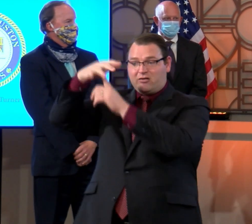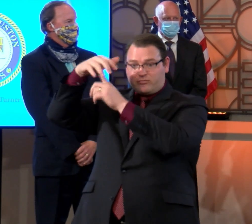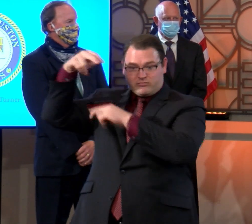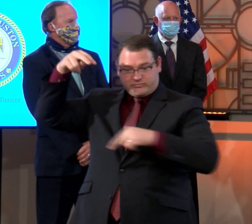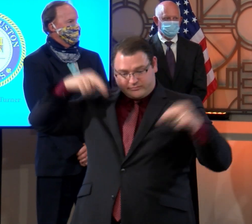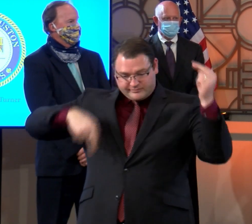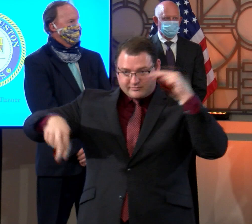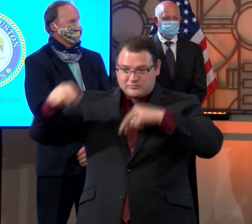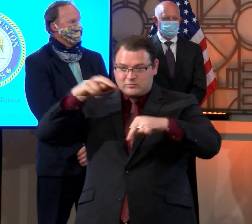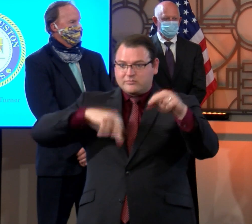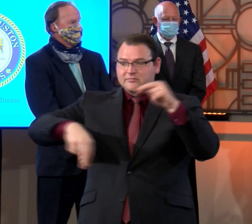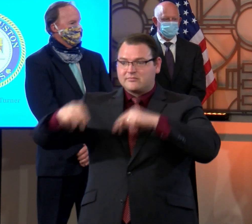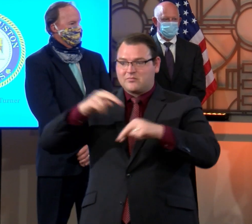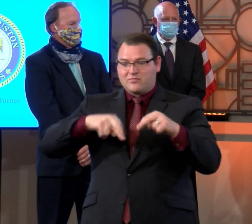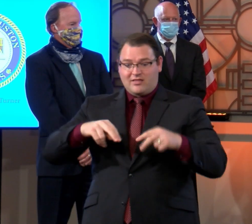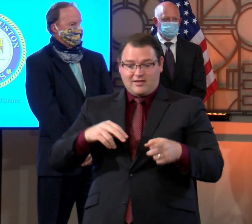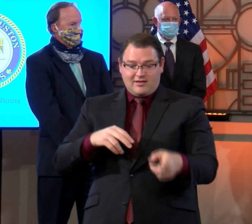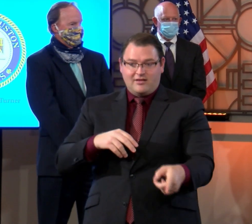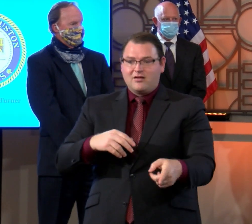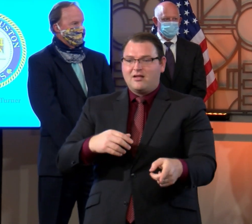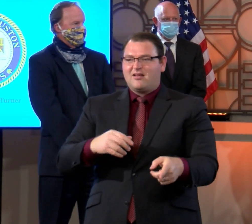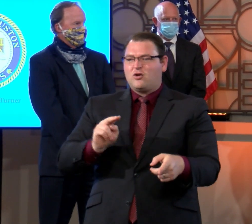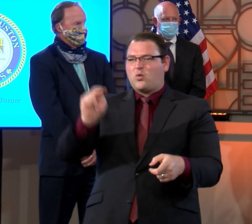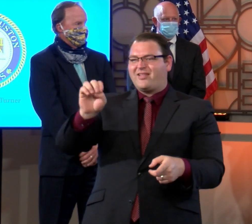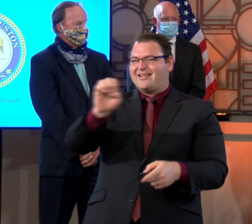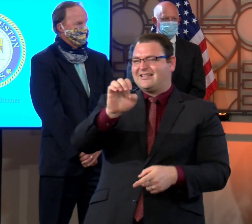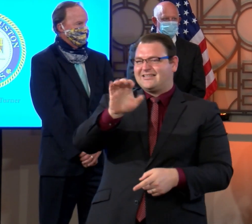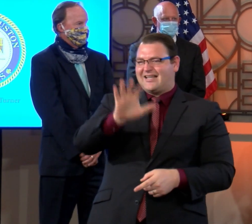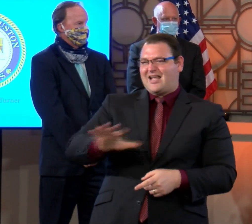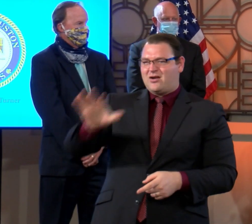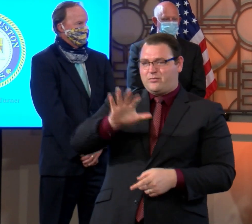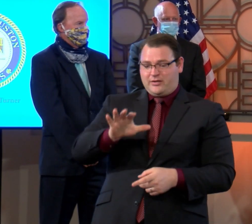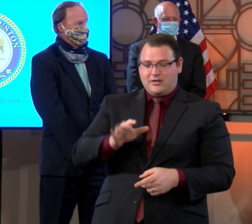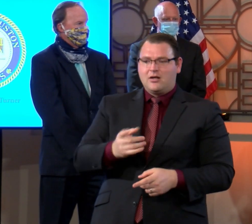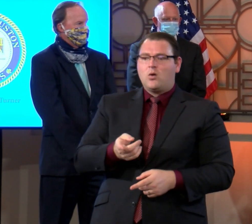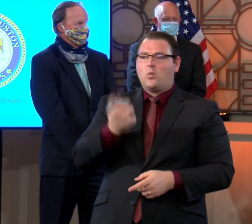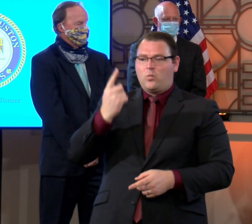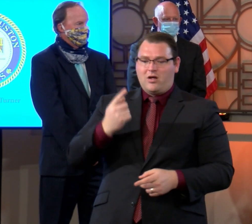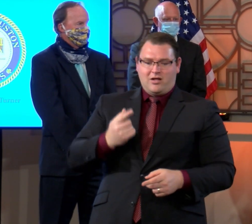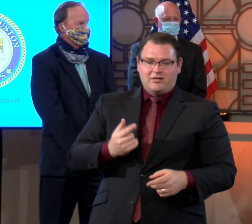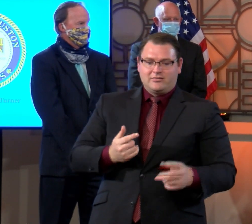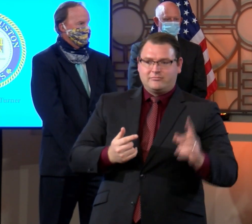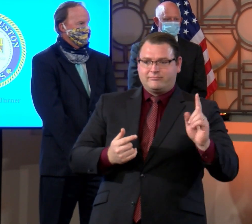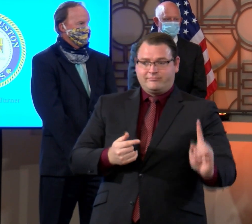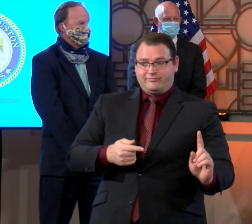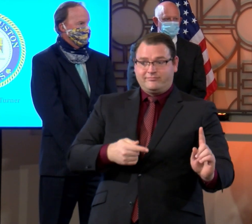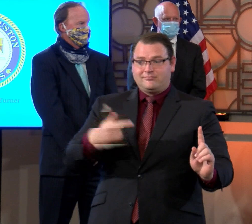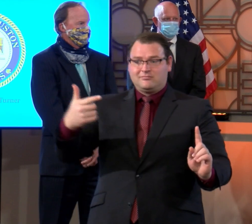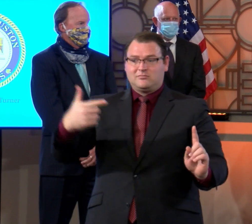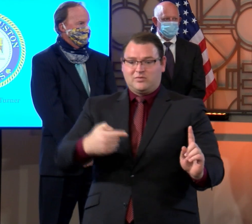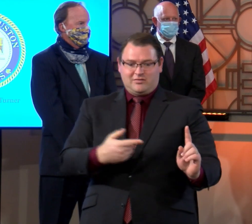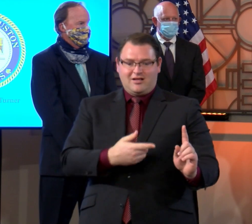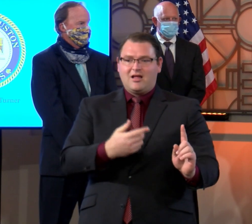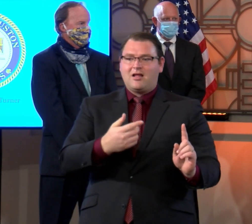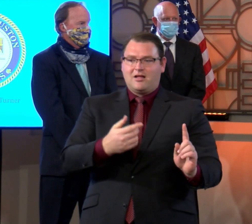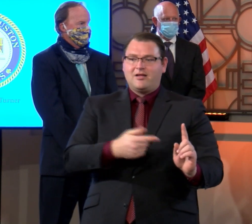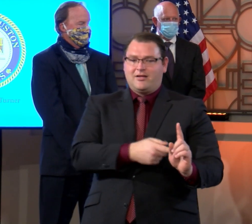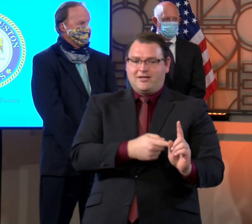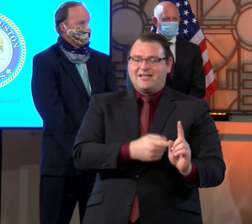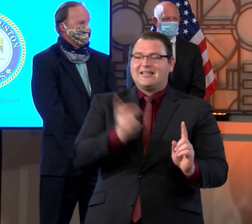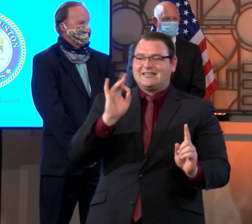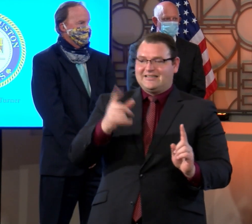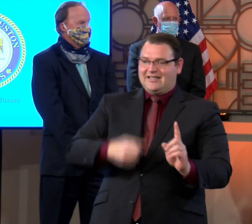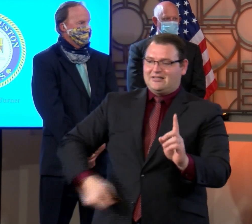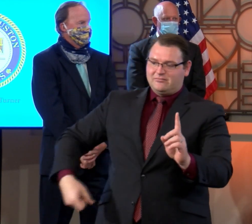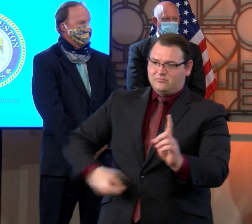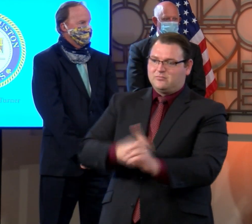from the shooting involving that active shooter in the Northeast that one of our patrol officers, he did strike the suspect,